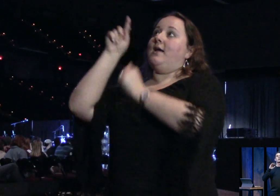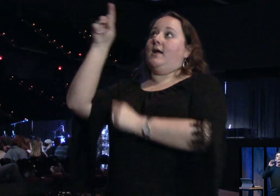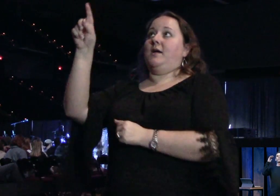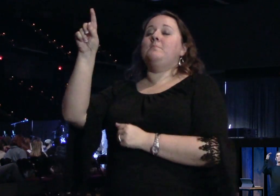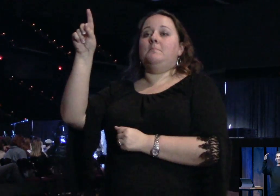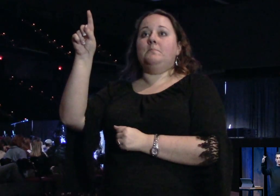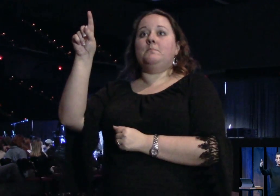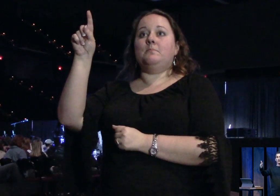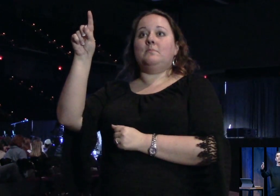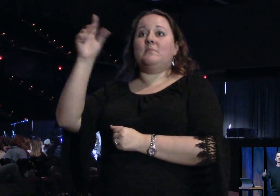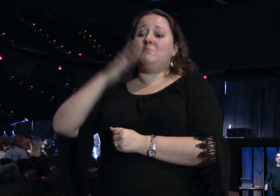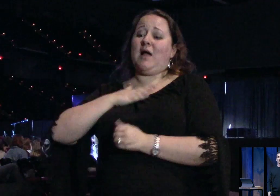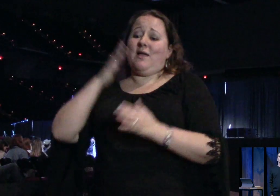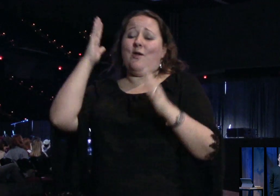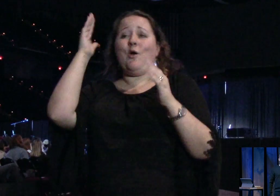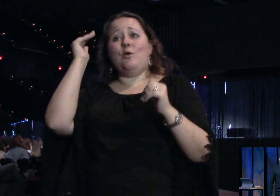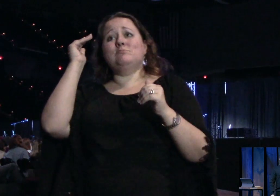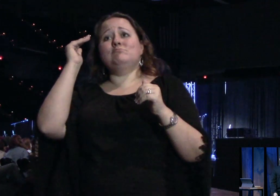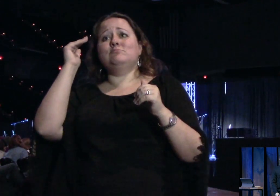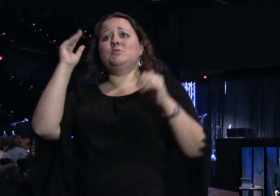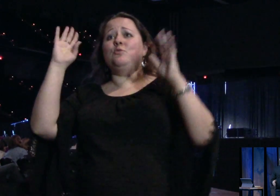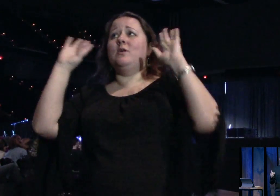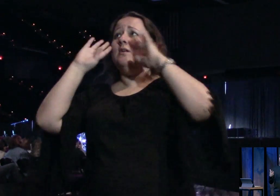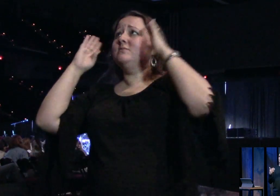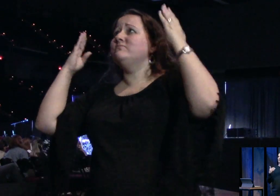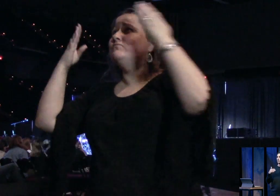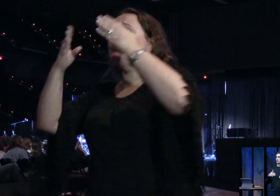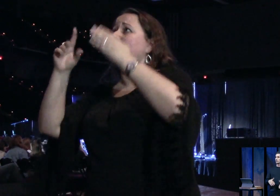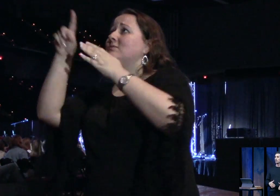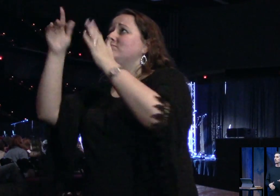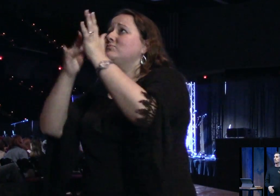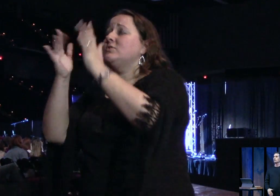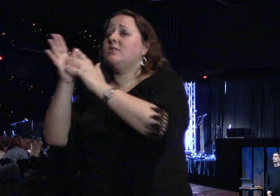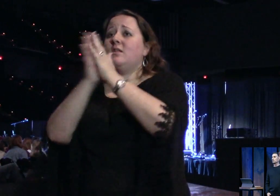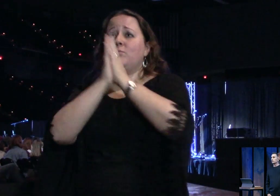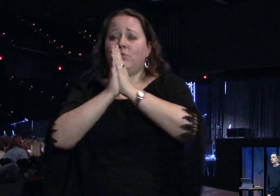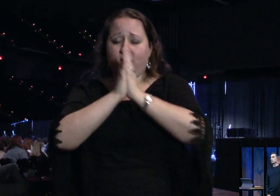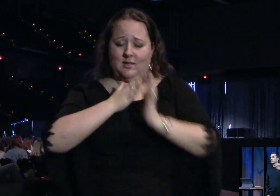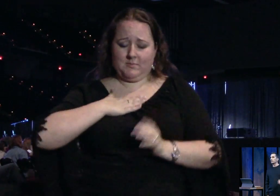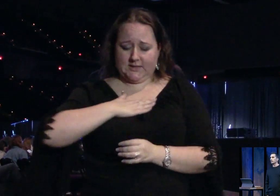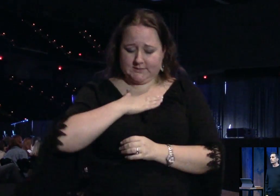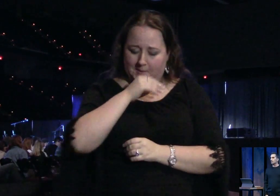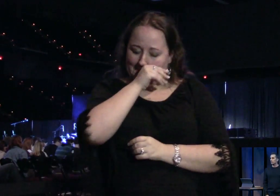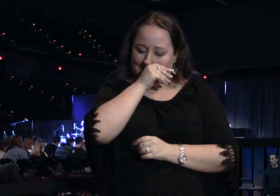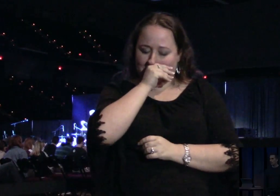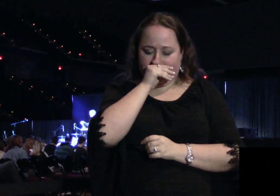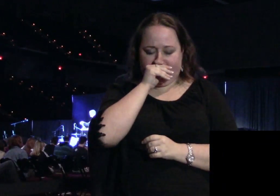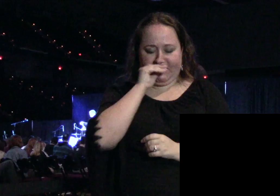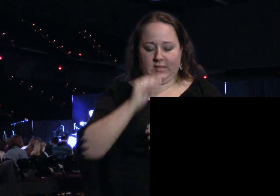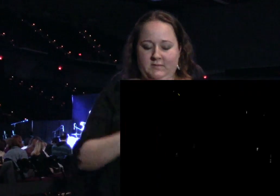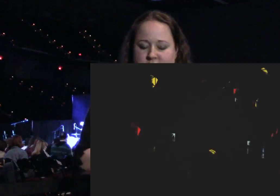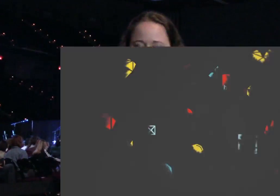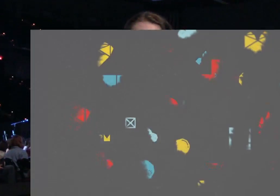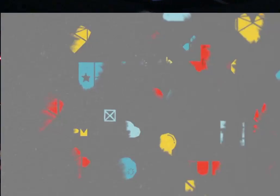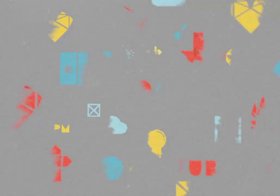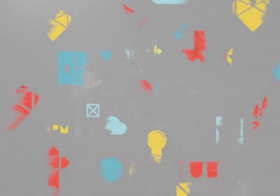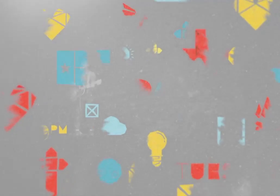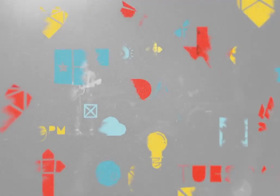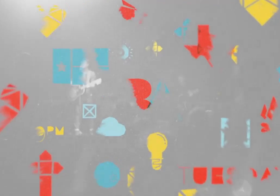fulfillment beyond the sun. My hope is that you would look to Jesus. Let's pray together.